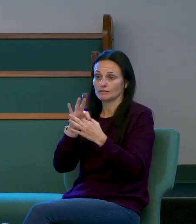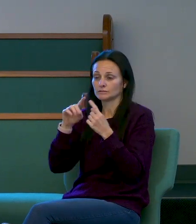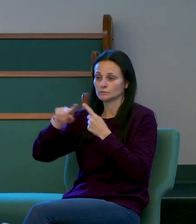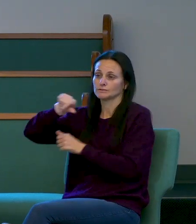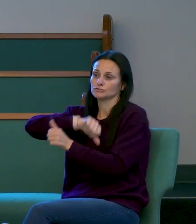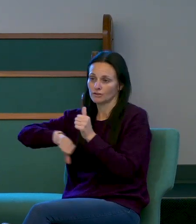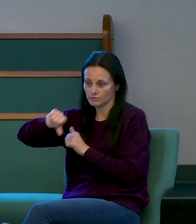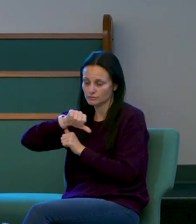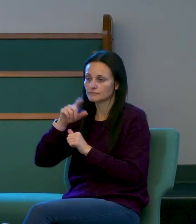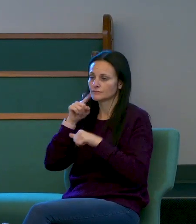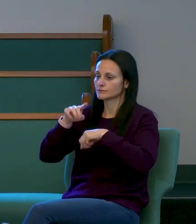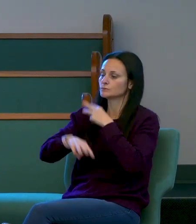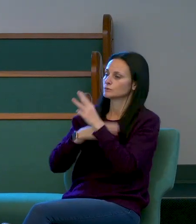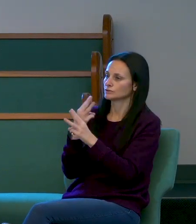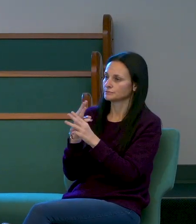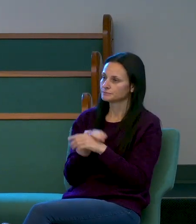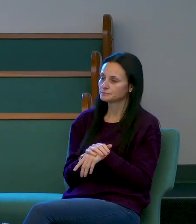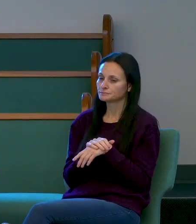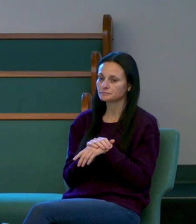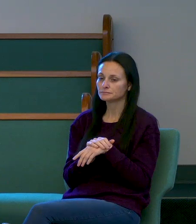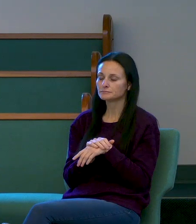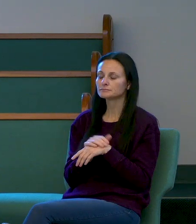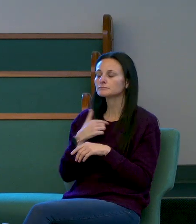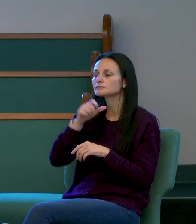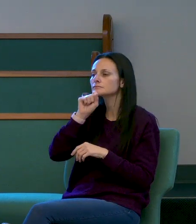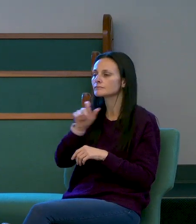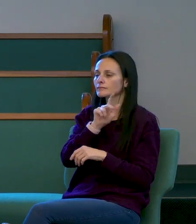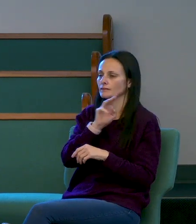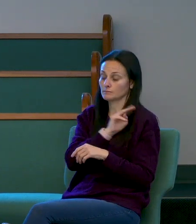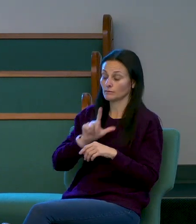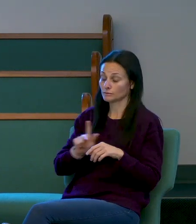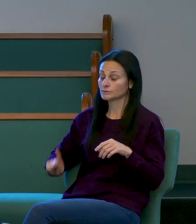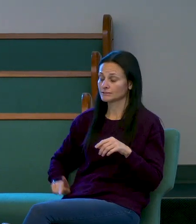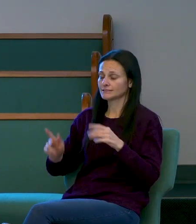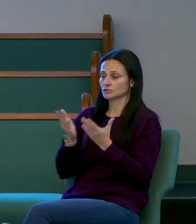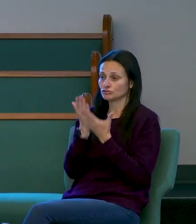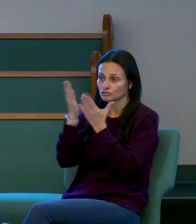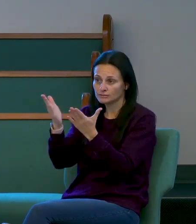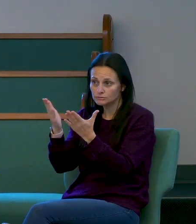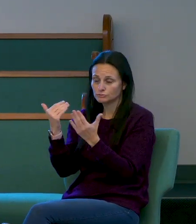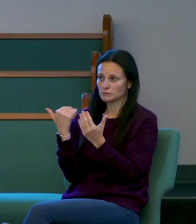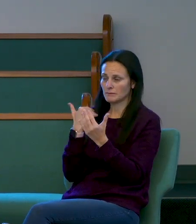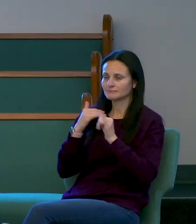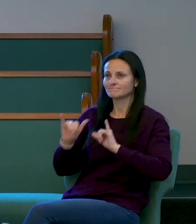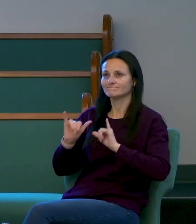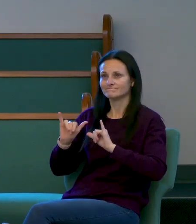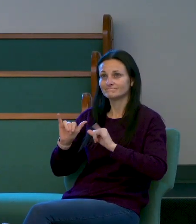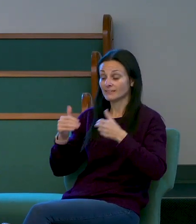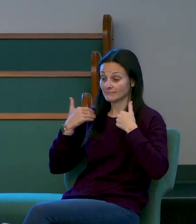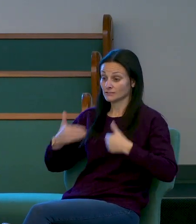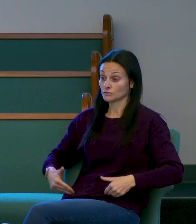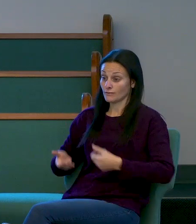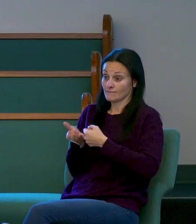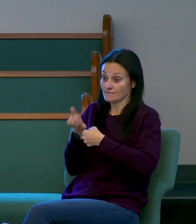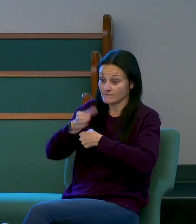other in this world. I love how King suggests and reminds us, physical force